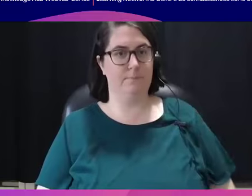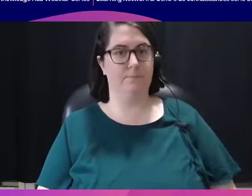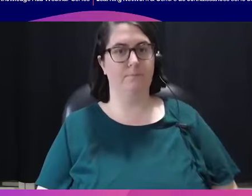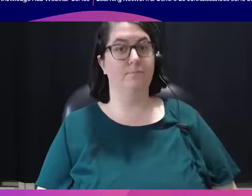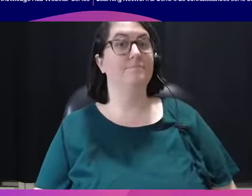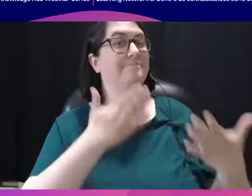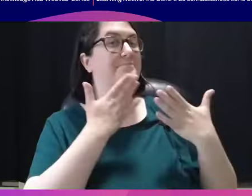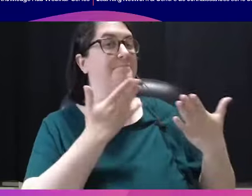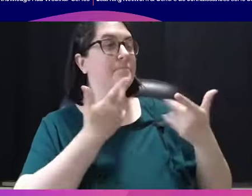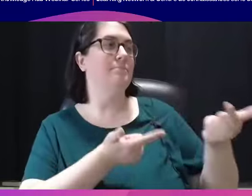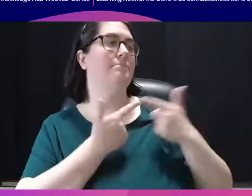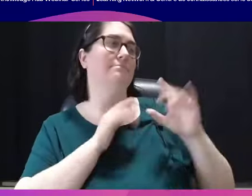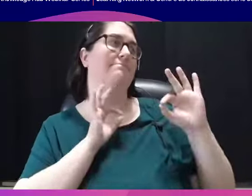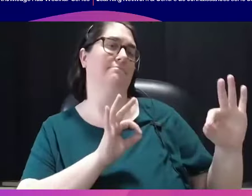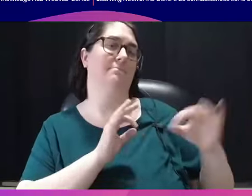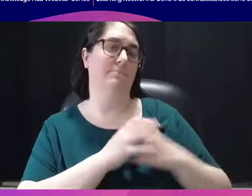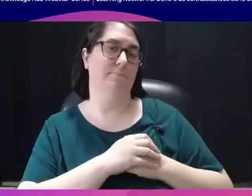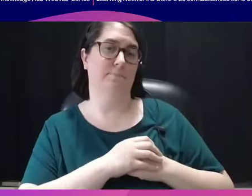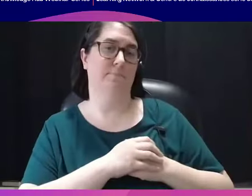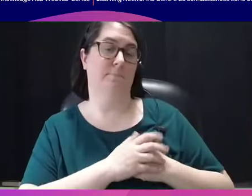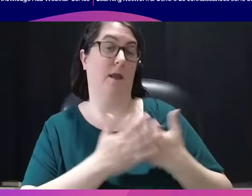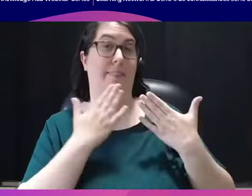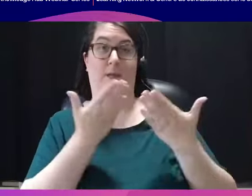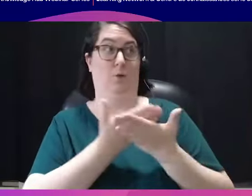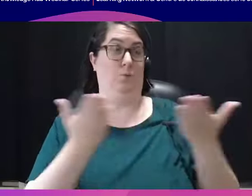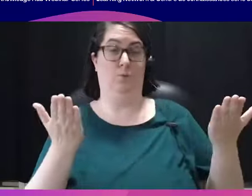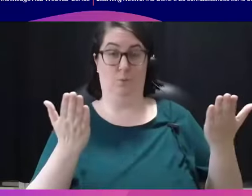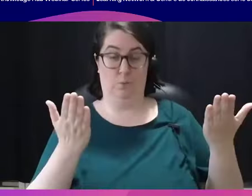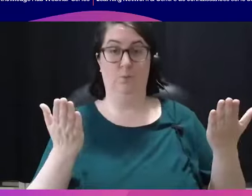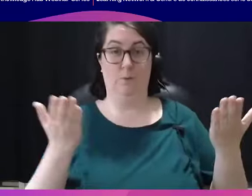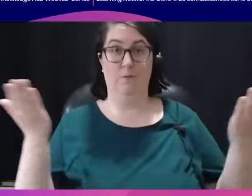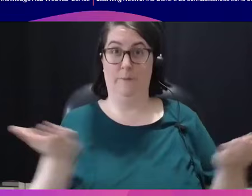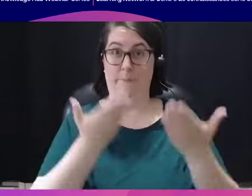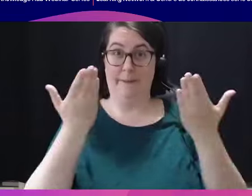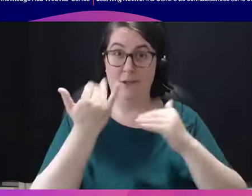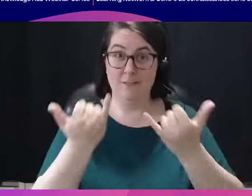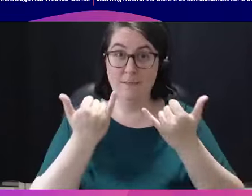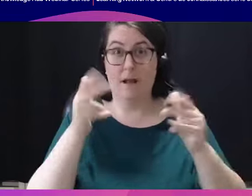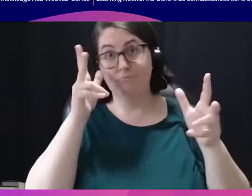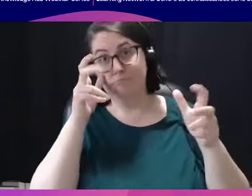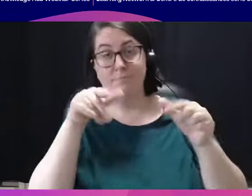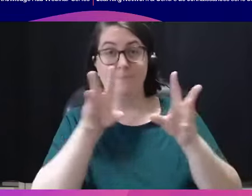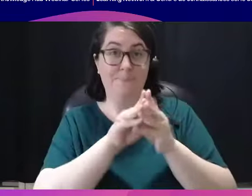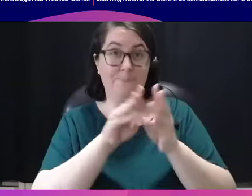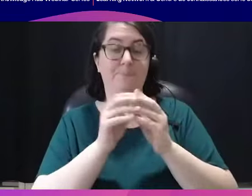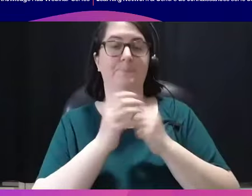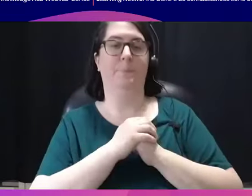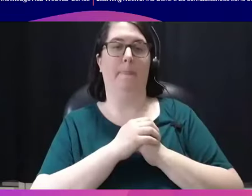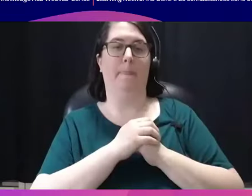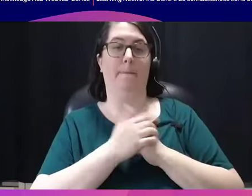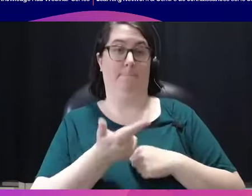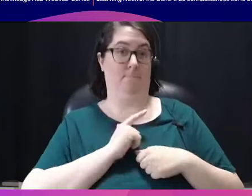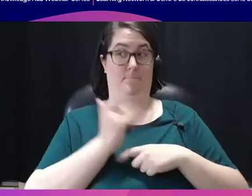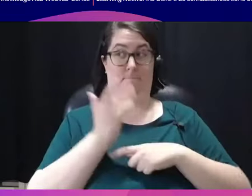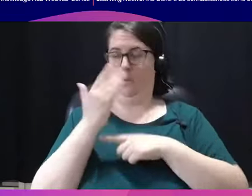Thank you so much, Esley, and thank you all so much for being here and for having me speak on such an